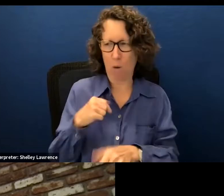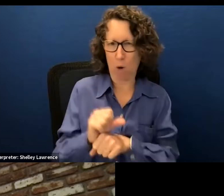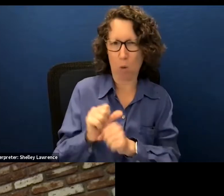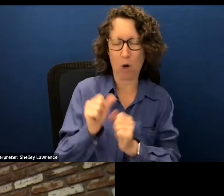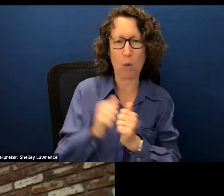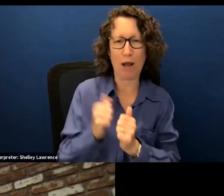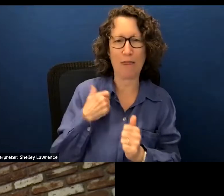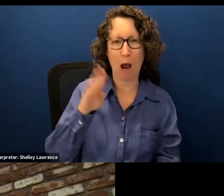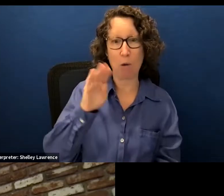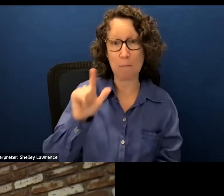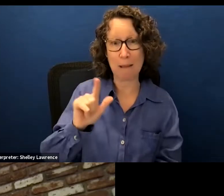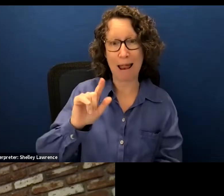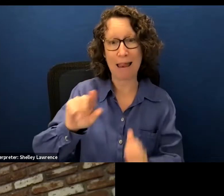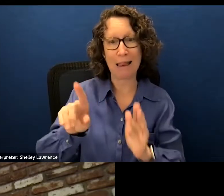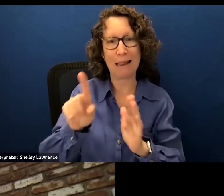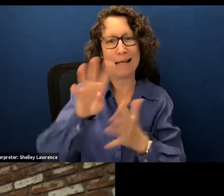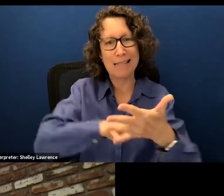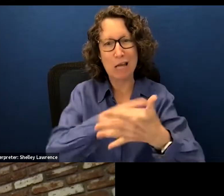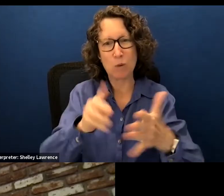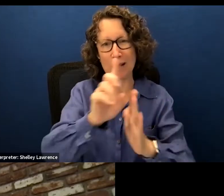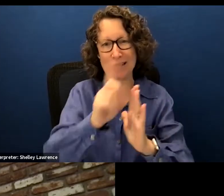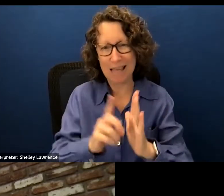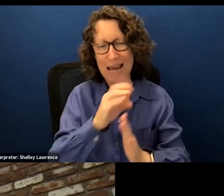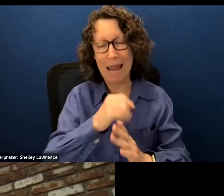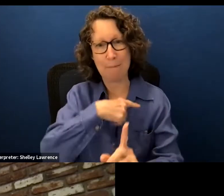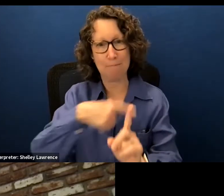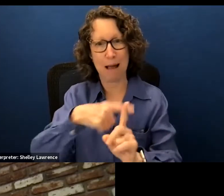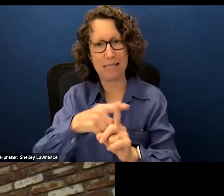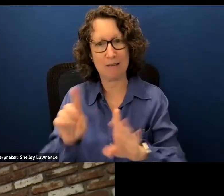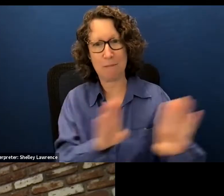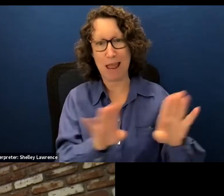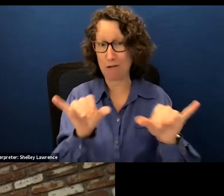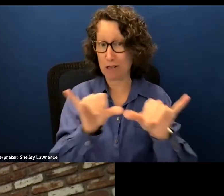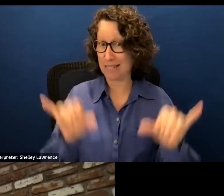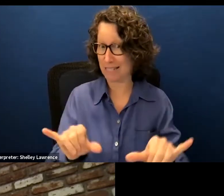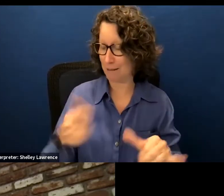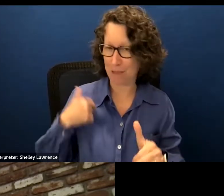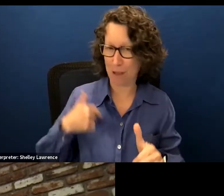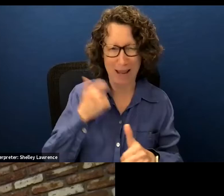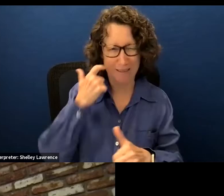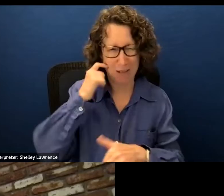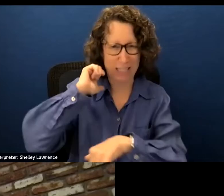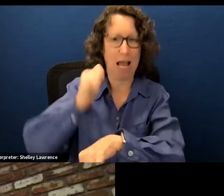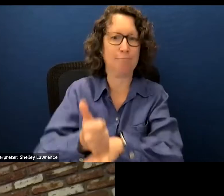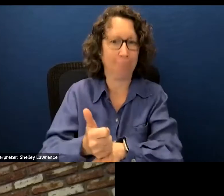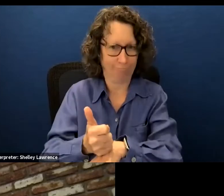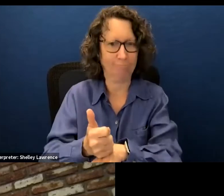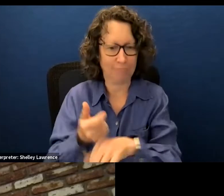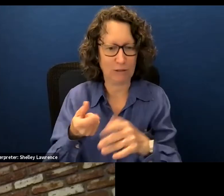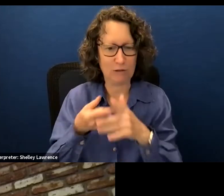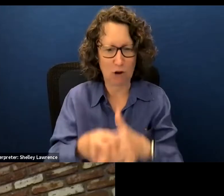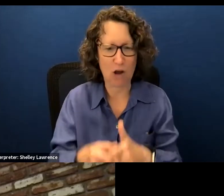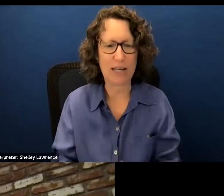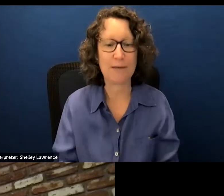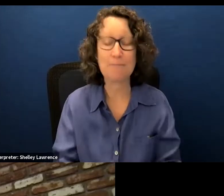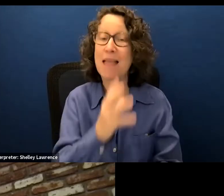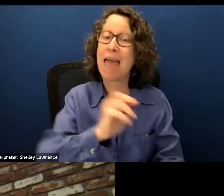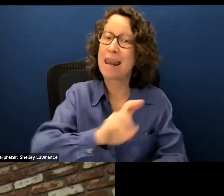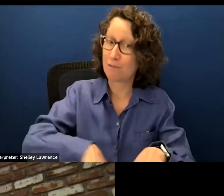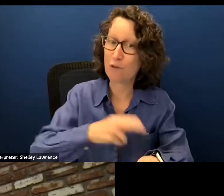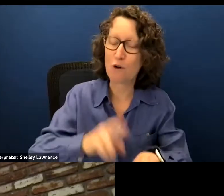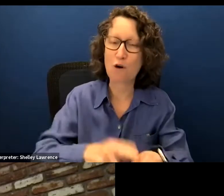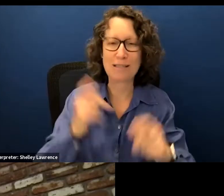bell schedule design and our positive behavior system that we have just newly implemented. And of